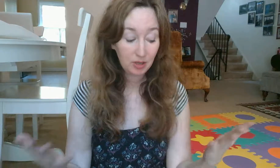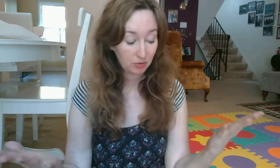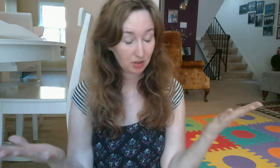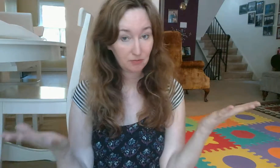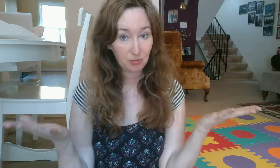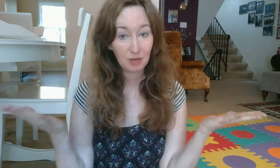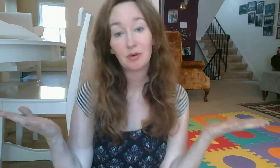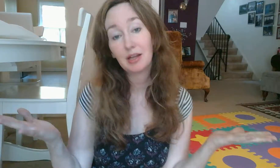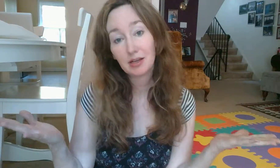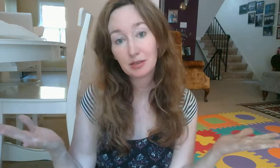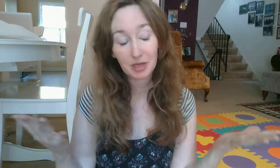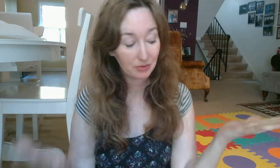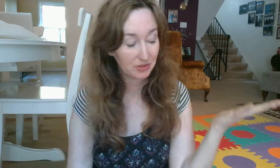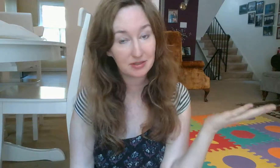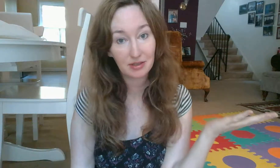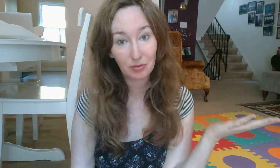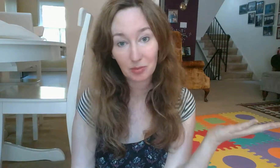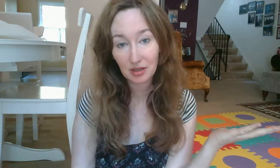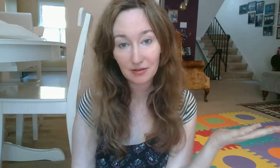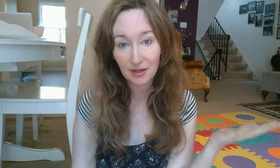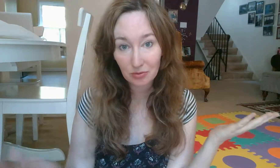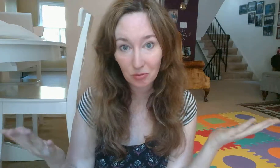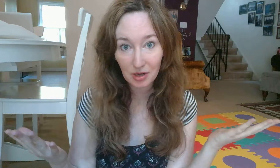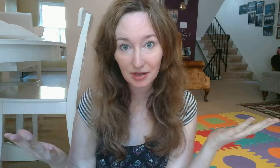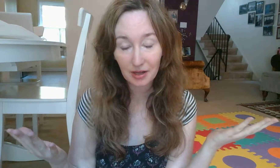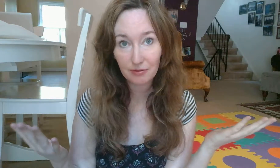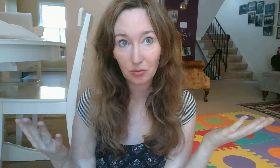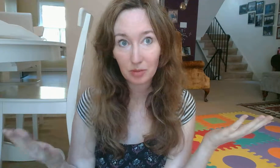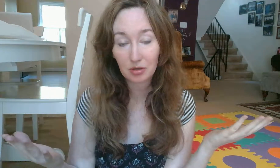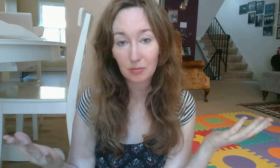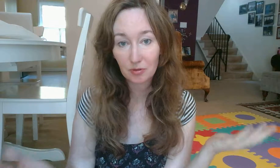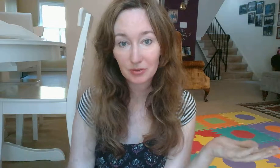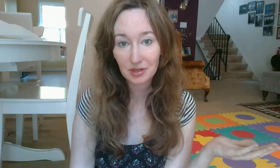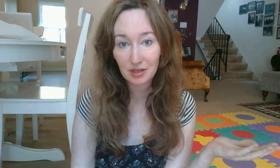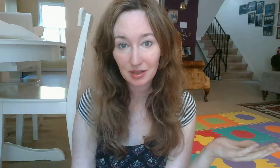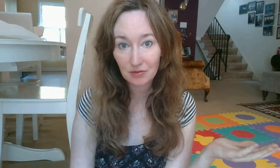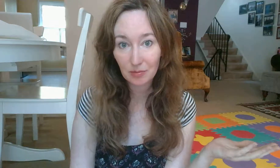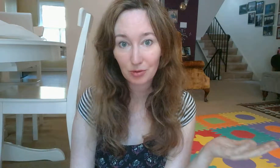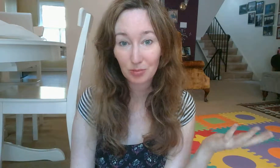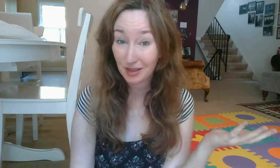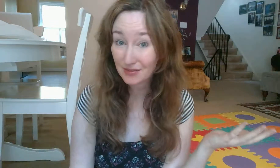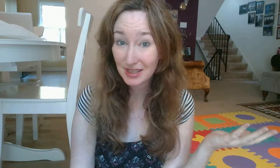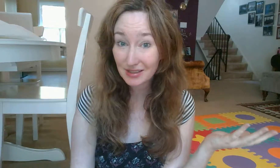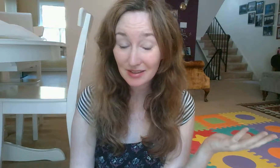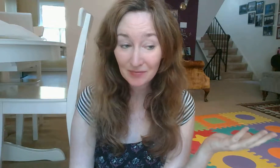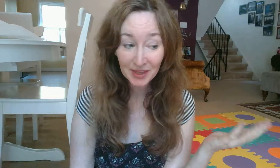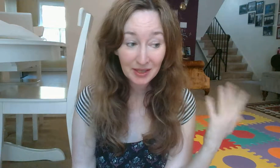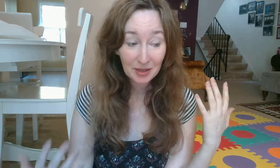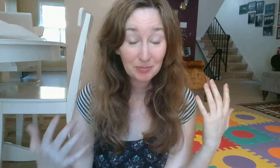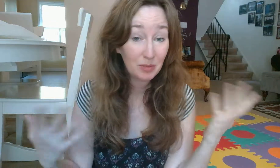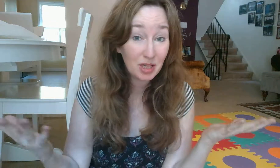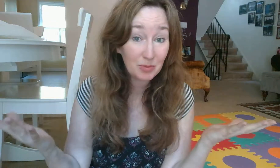more comfortable. I'm right-handed, but I was just signing with my left. I don't know why I feel way more comfortable signing the alphabet with my left hand. Maybe I'm a